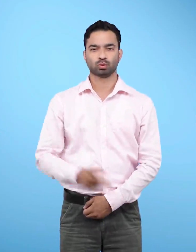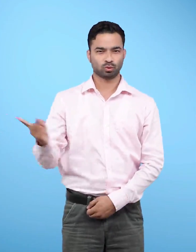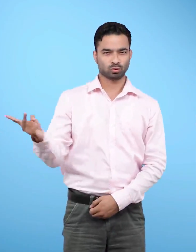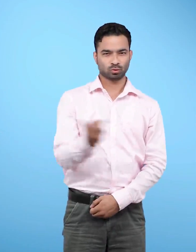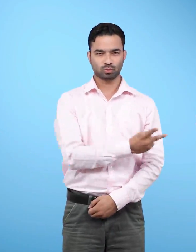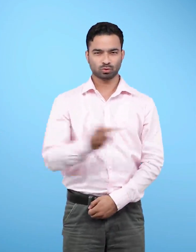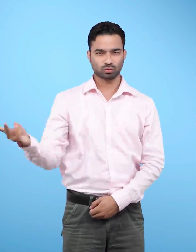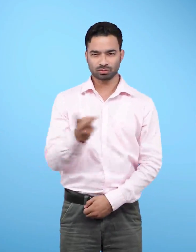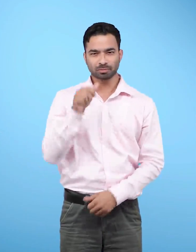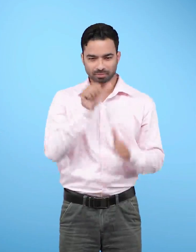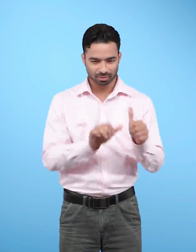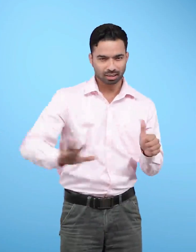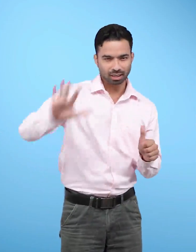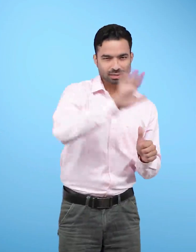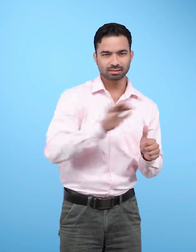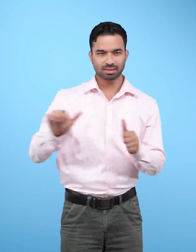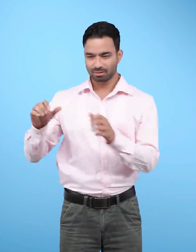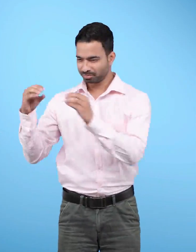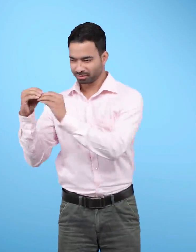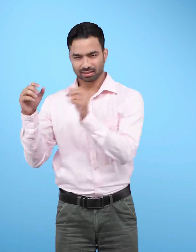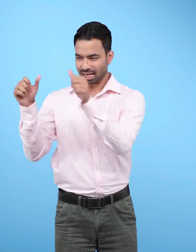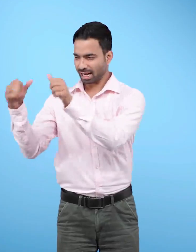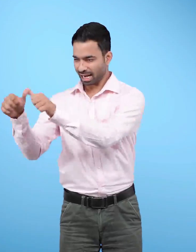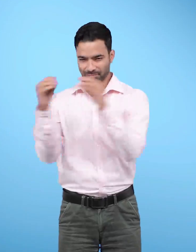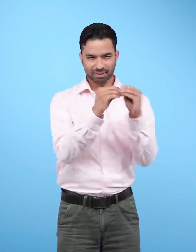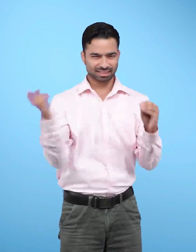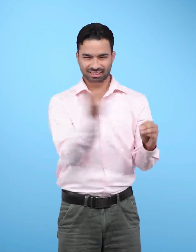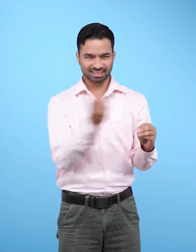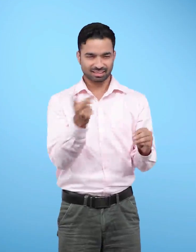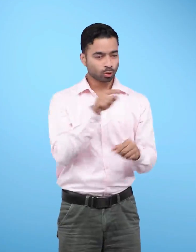So, which lake should be kept for birds?